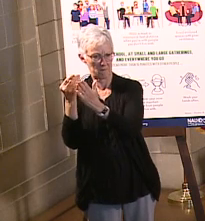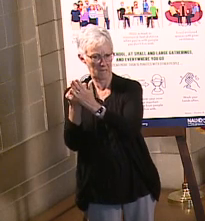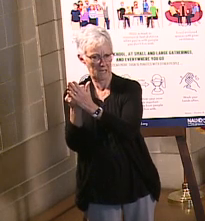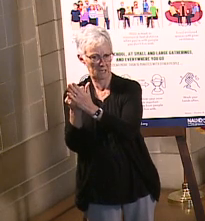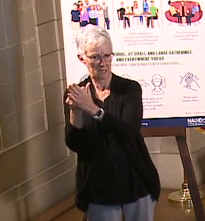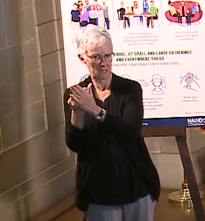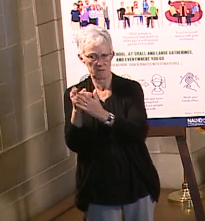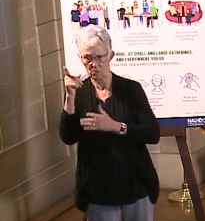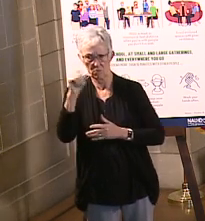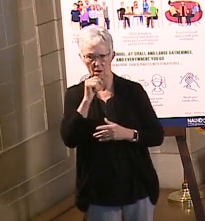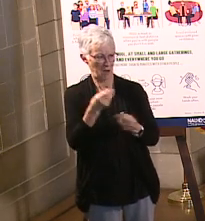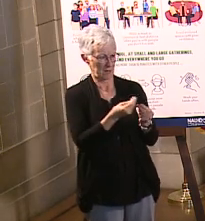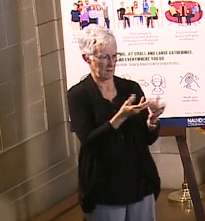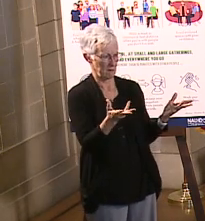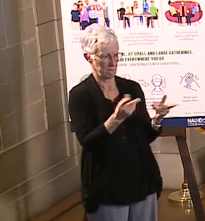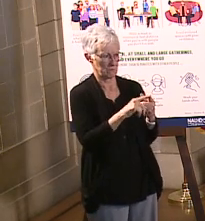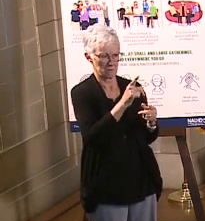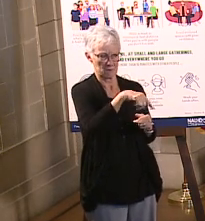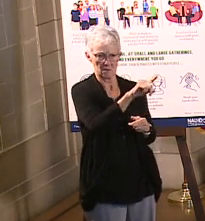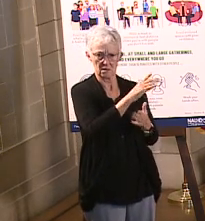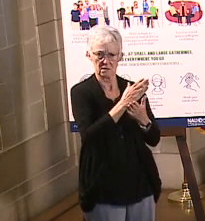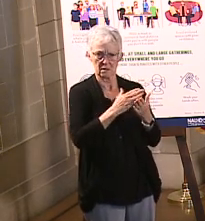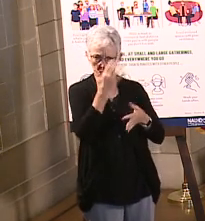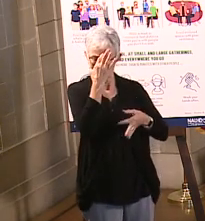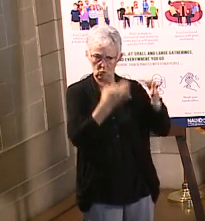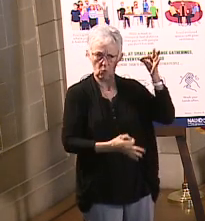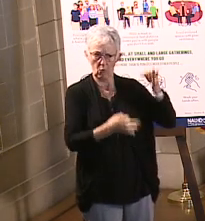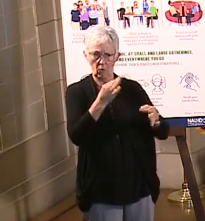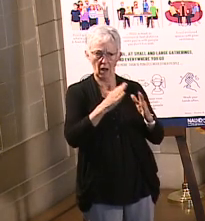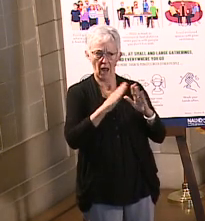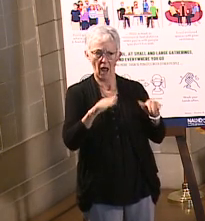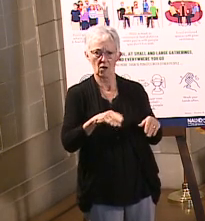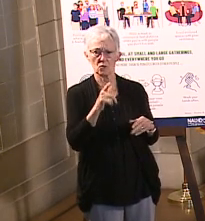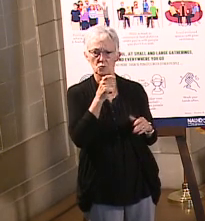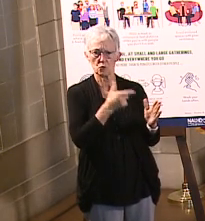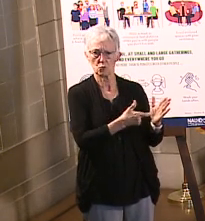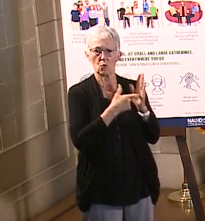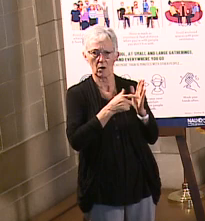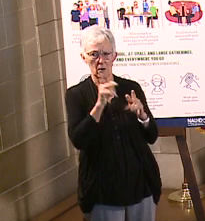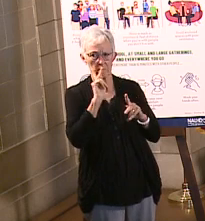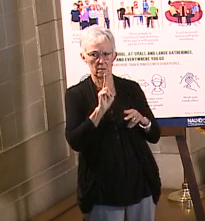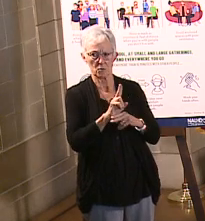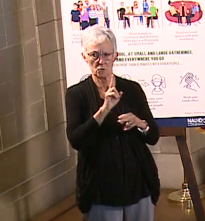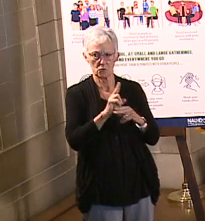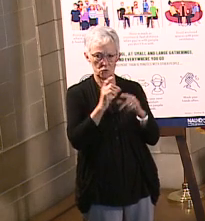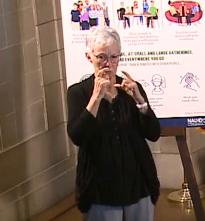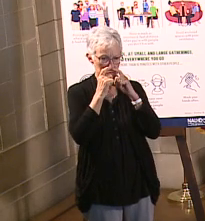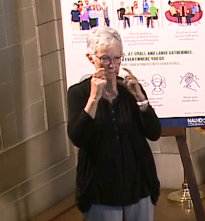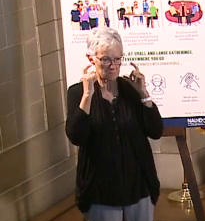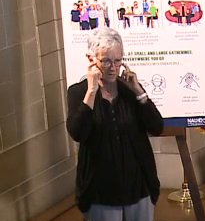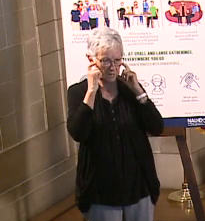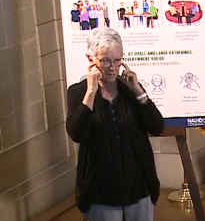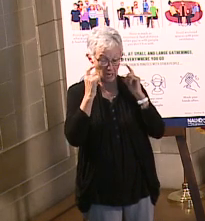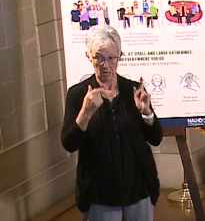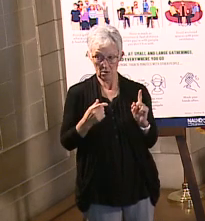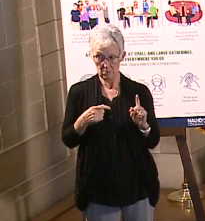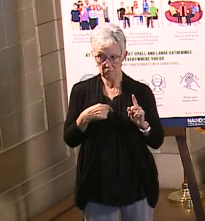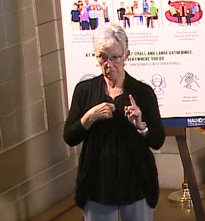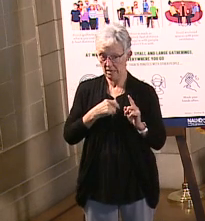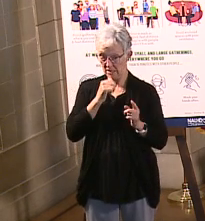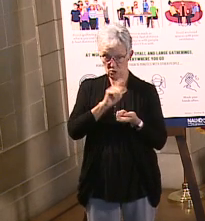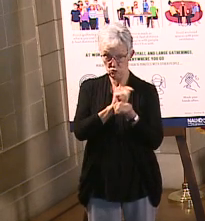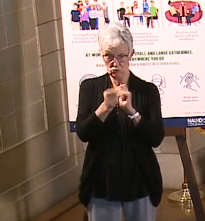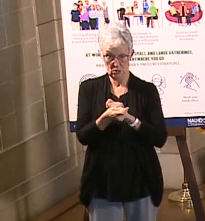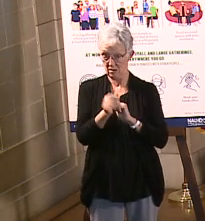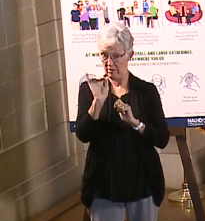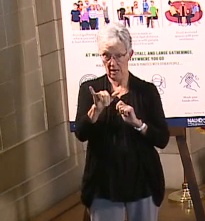our position on that. So when I came out and said that counties who withhold state services from people would not